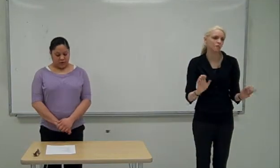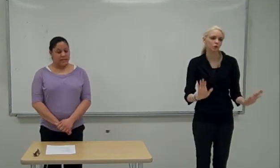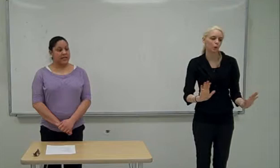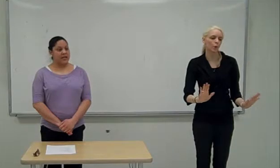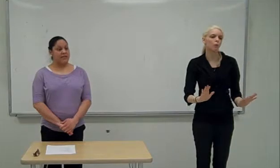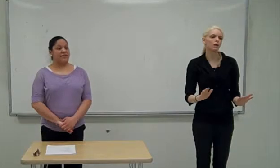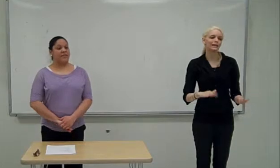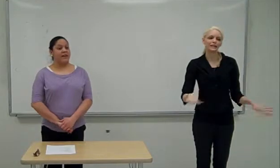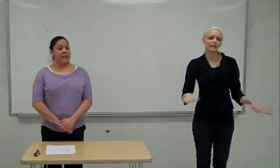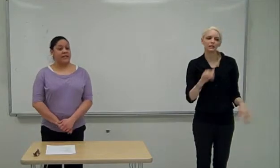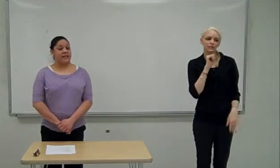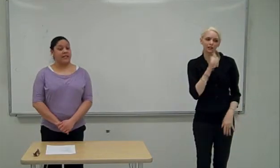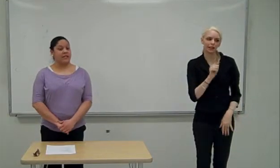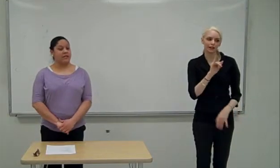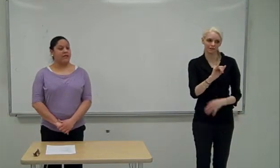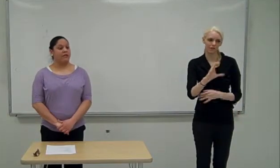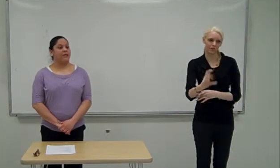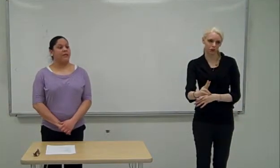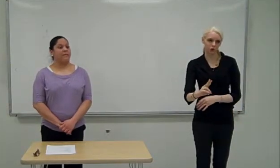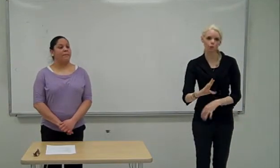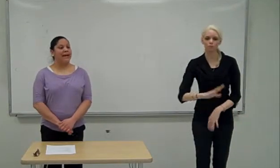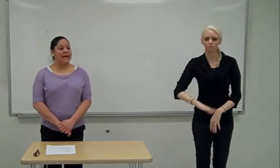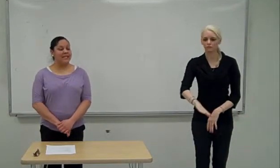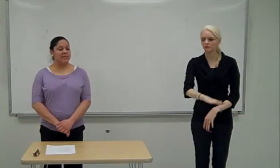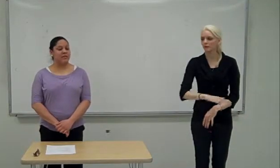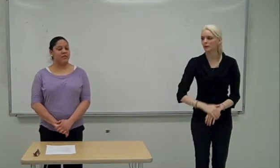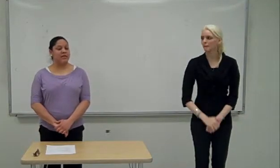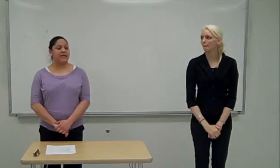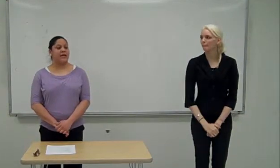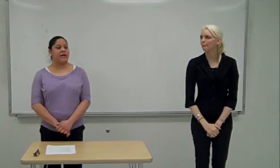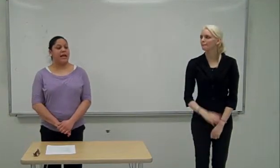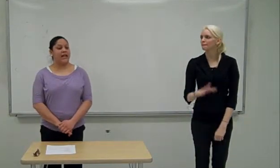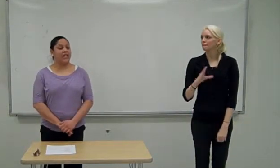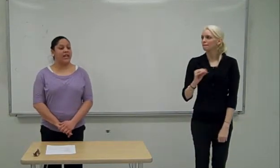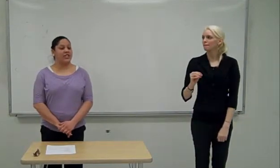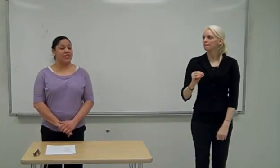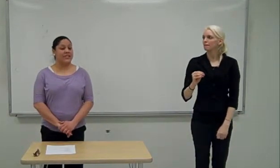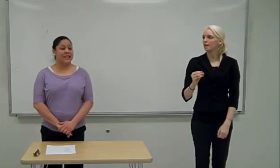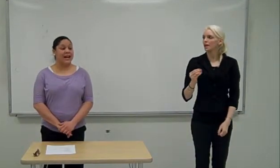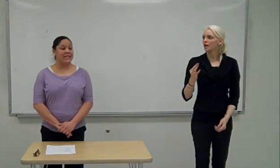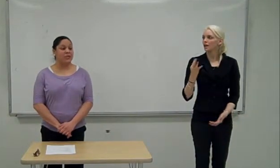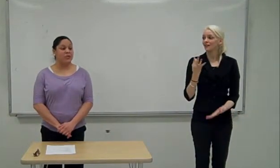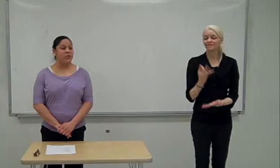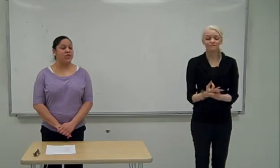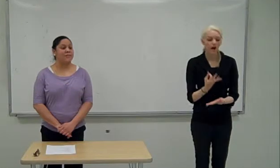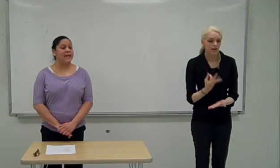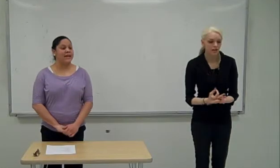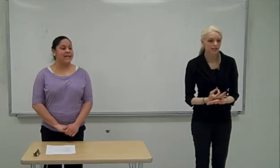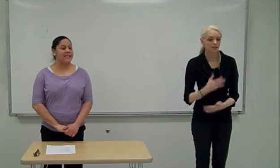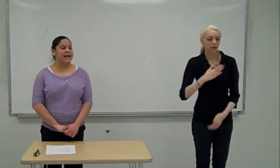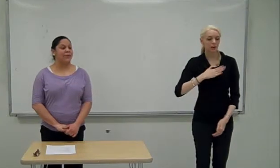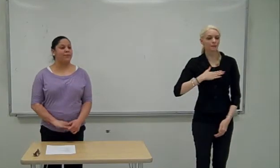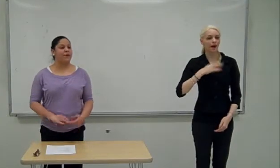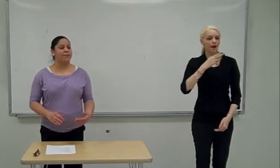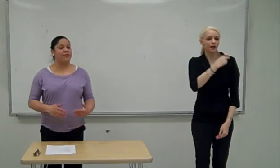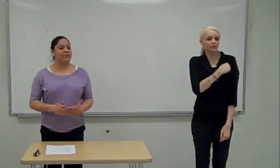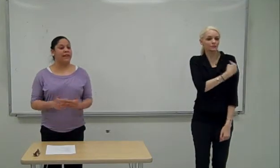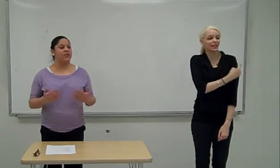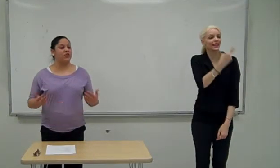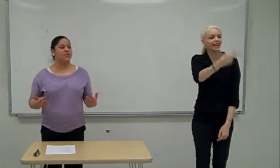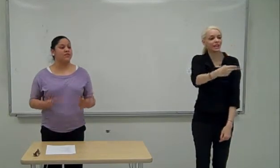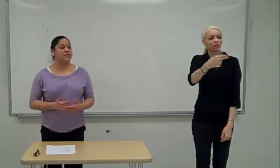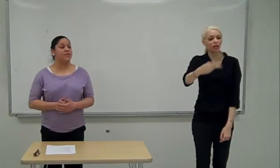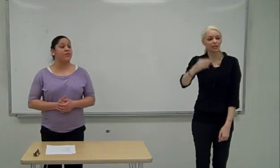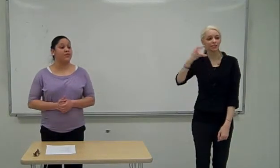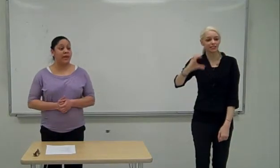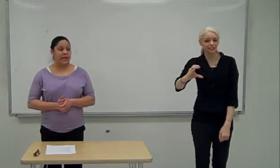We also discussed the financing. My hospital is a HHC hospital, which means that we provide